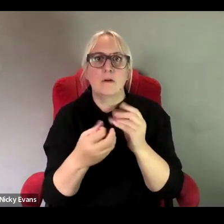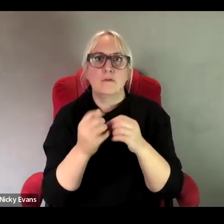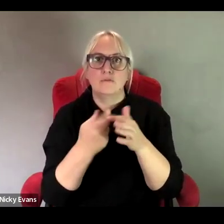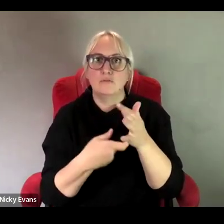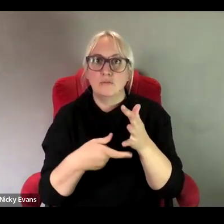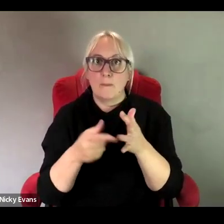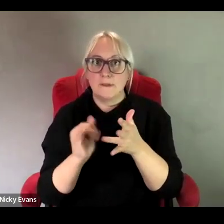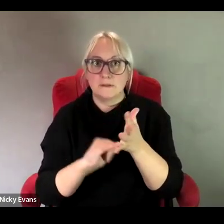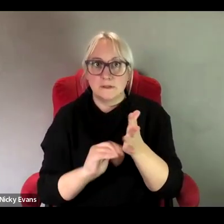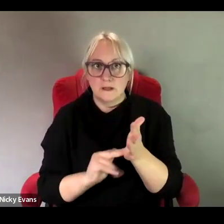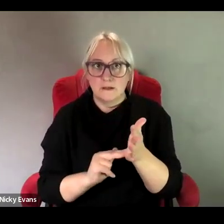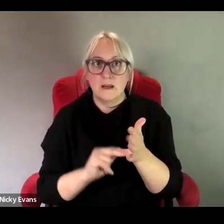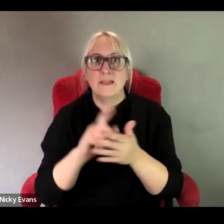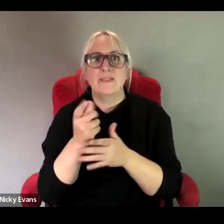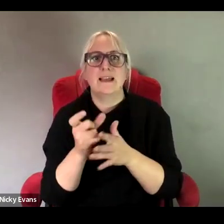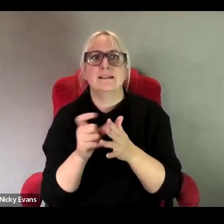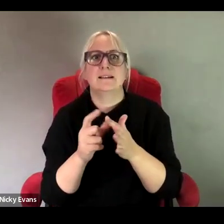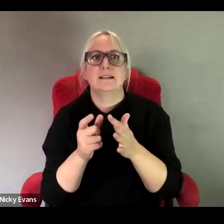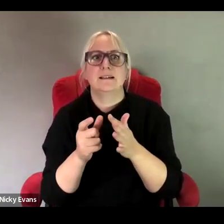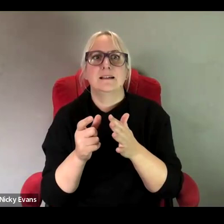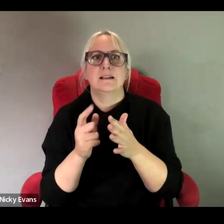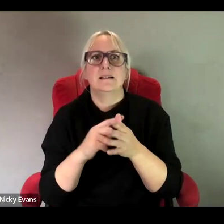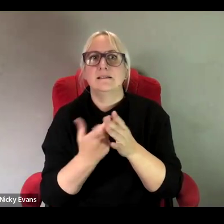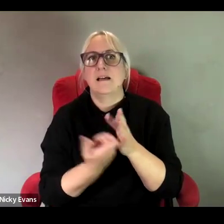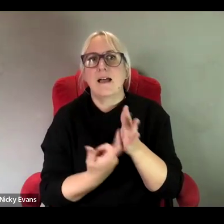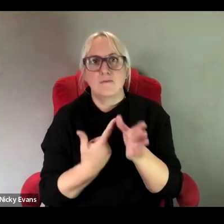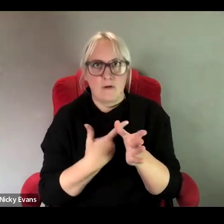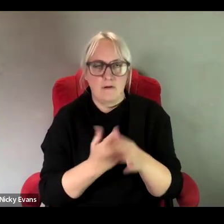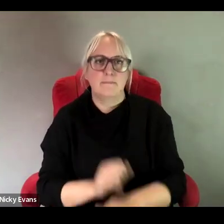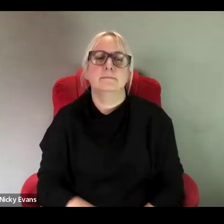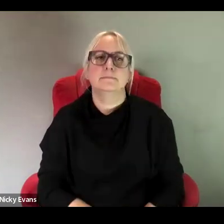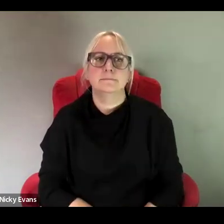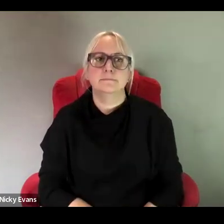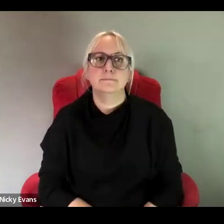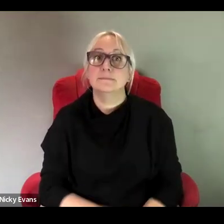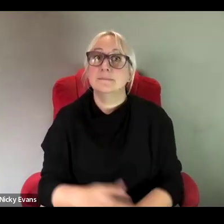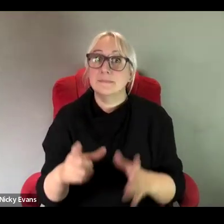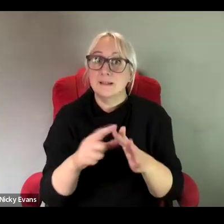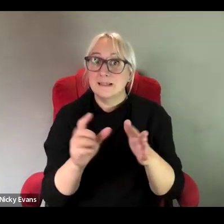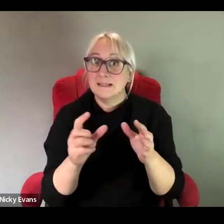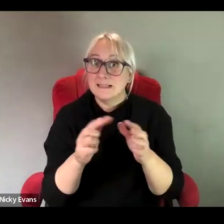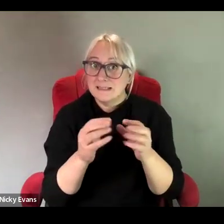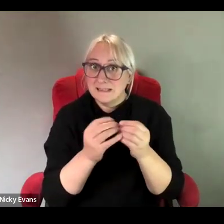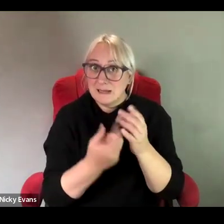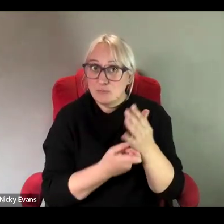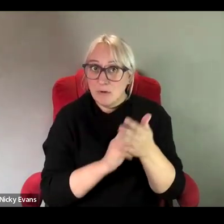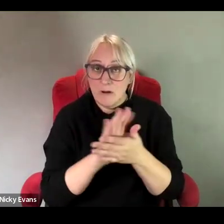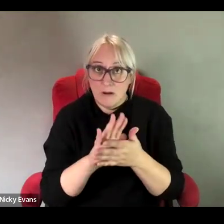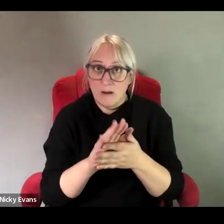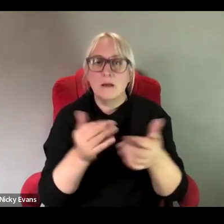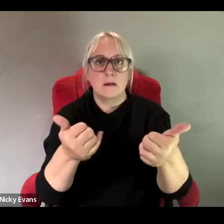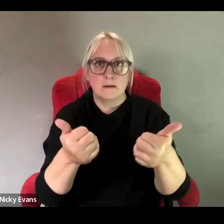to take those three. Yes, please. So Deborah, would you like to go ahead? Unmute yourself, please. Can you hear me? I